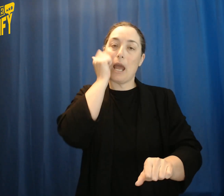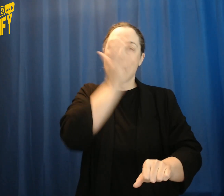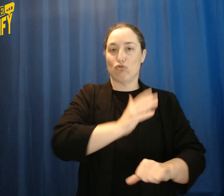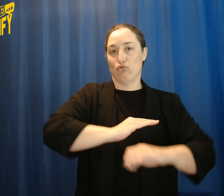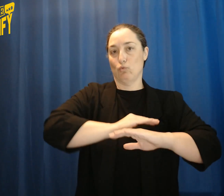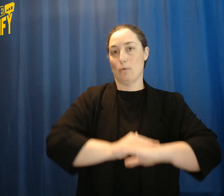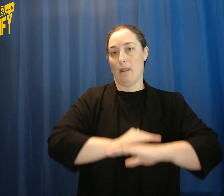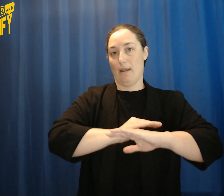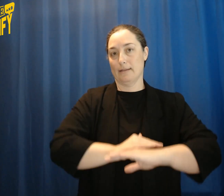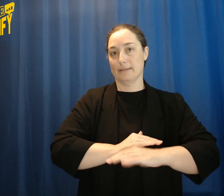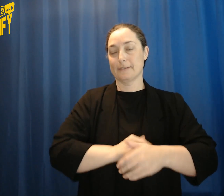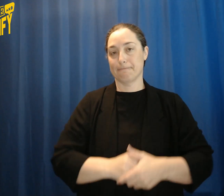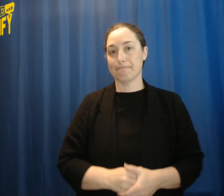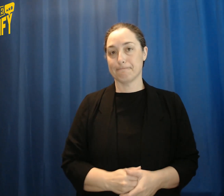land.